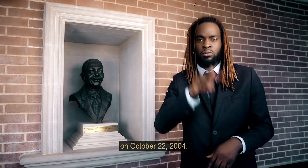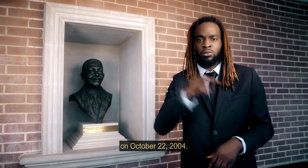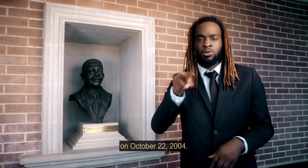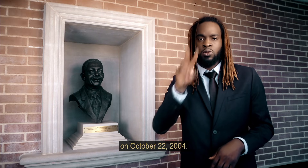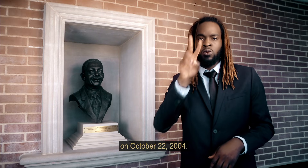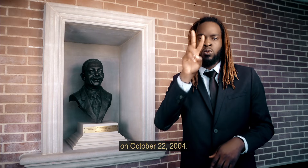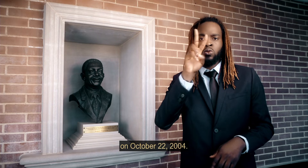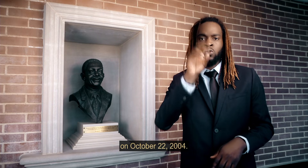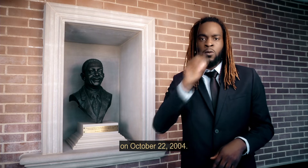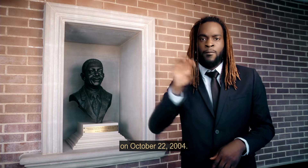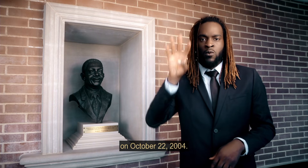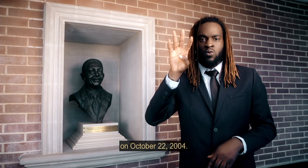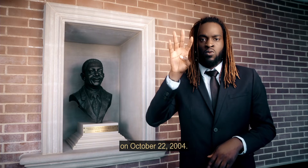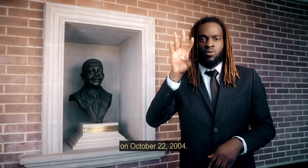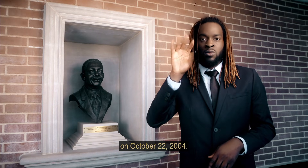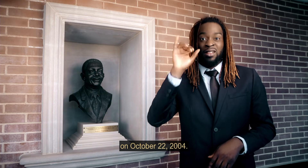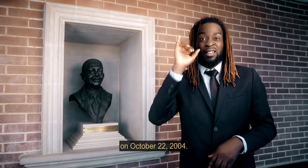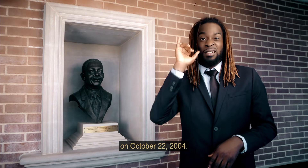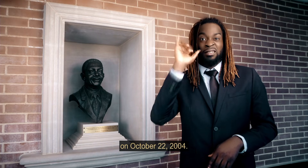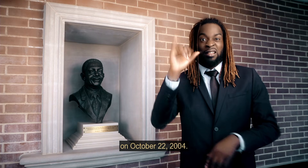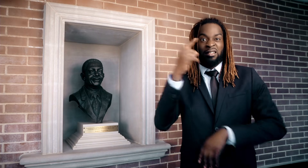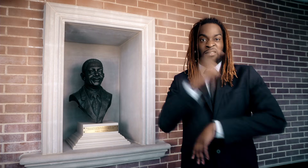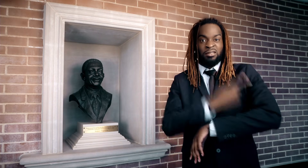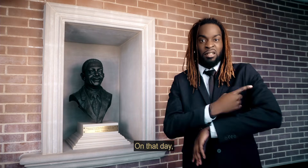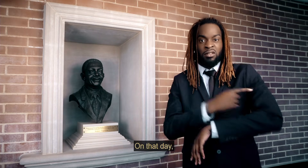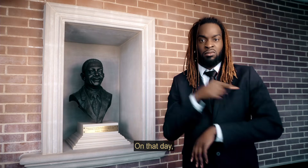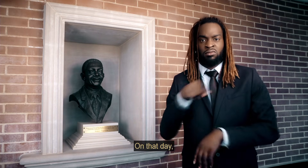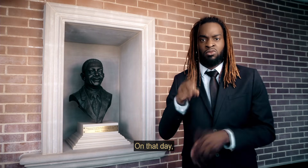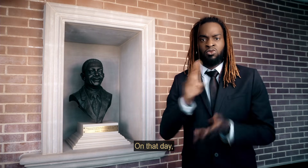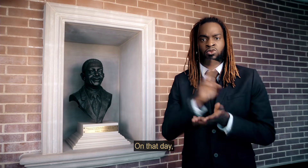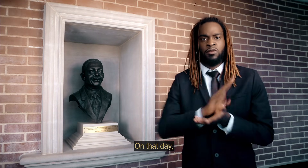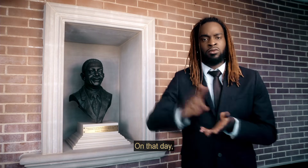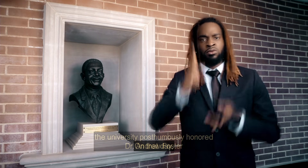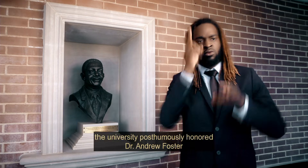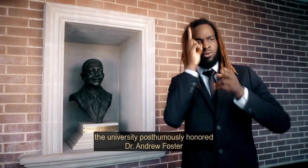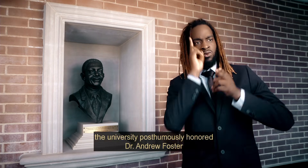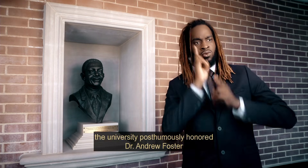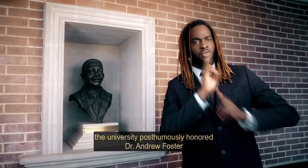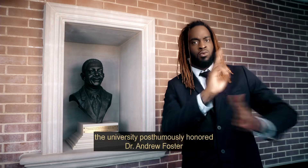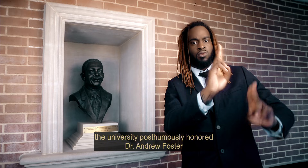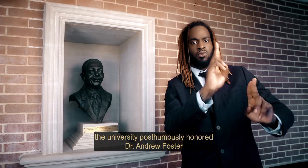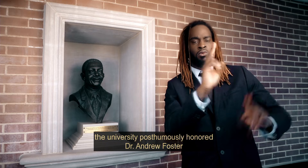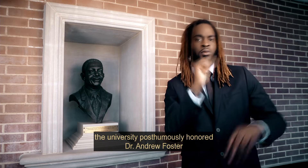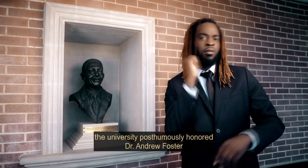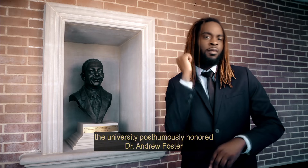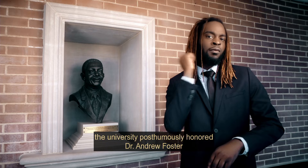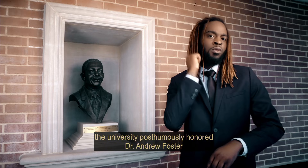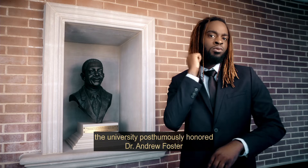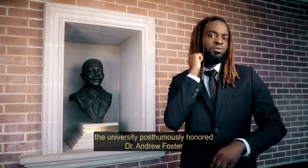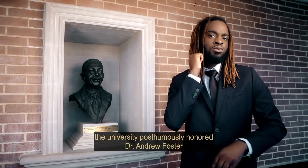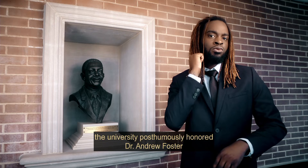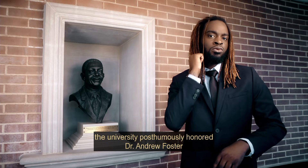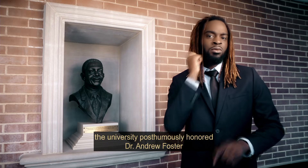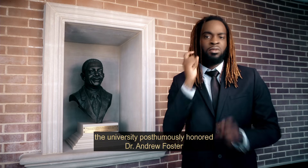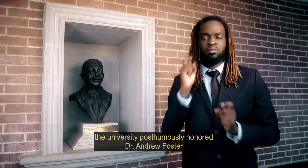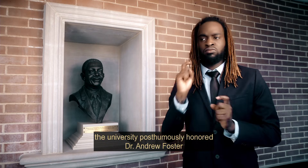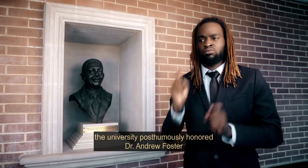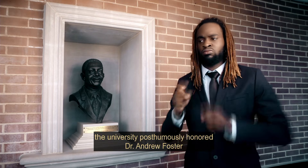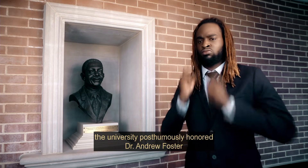on October 22, 2004. On that day, the university posthumously honored Dr. Andrew Foster